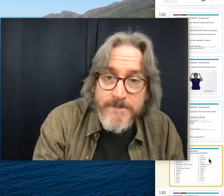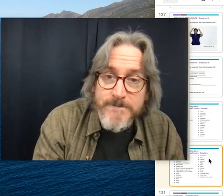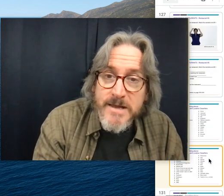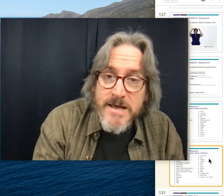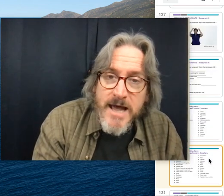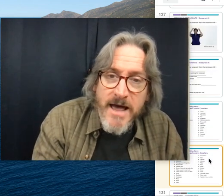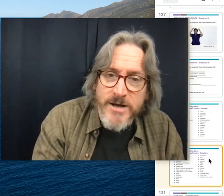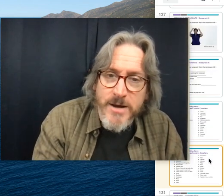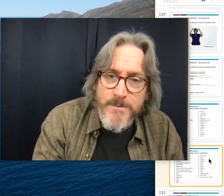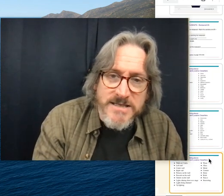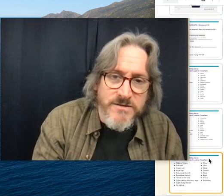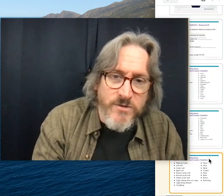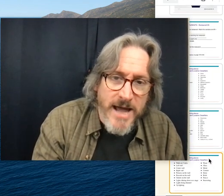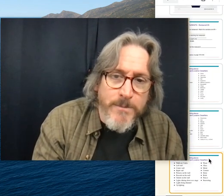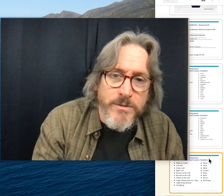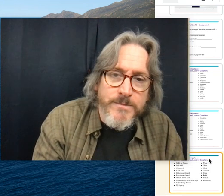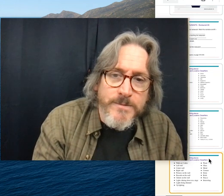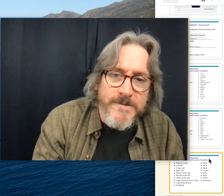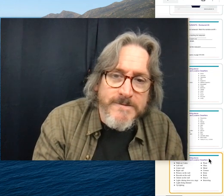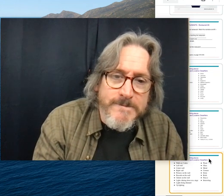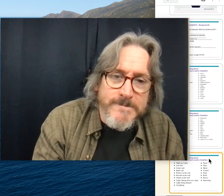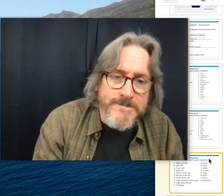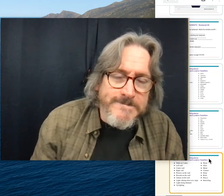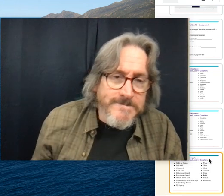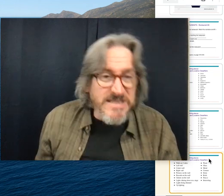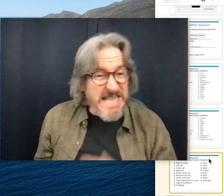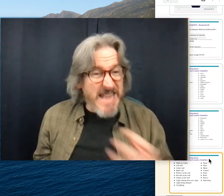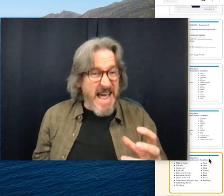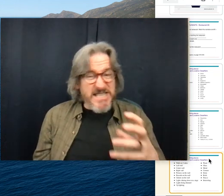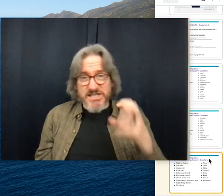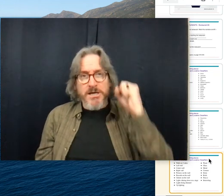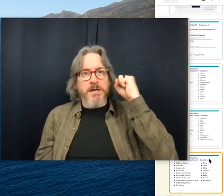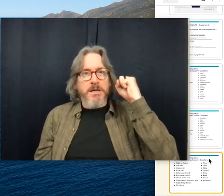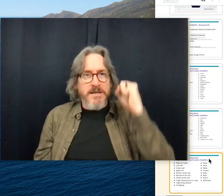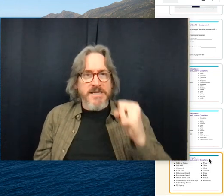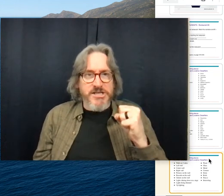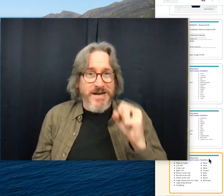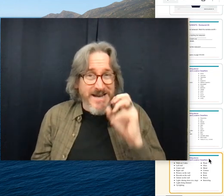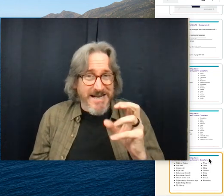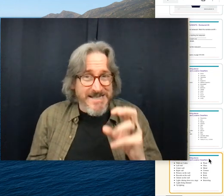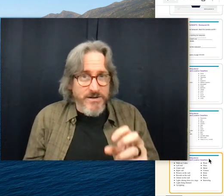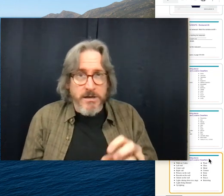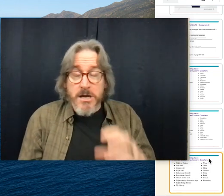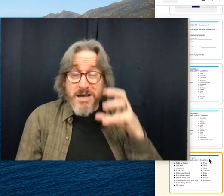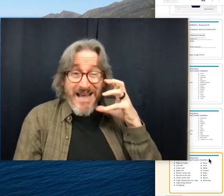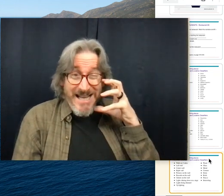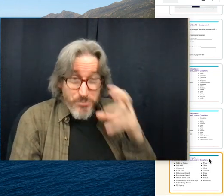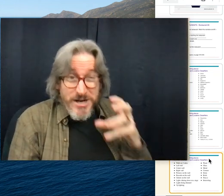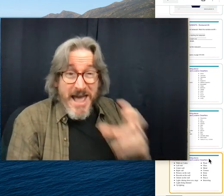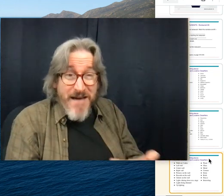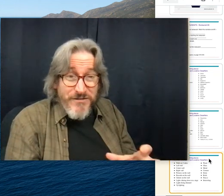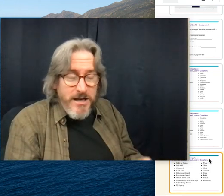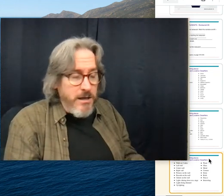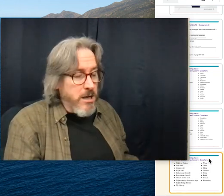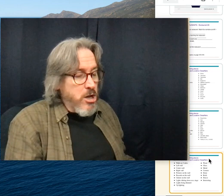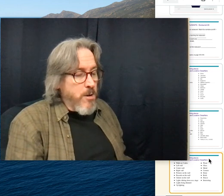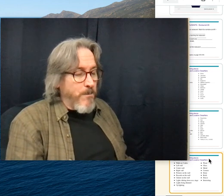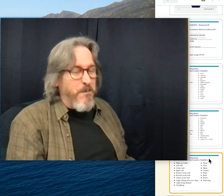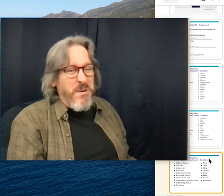book. And then we come back to the vocab. And that's this unit, 9-7. It's pretty